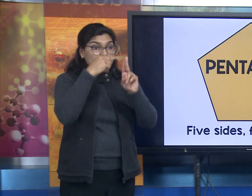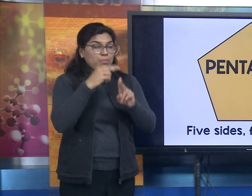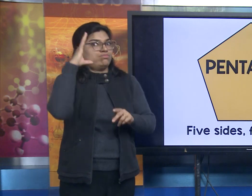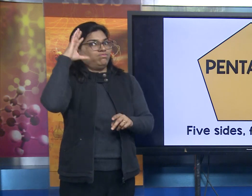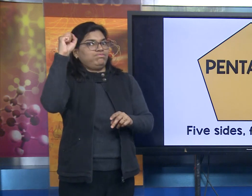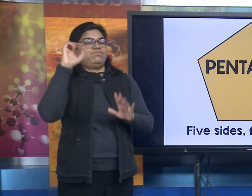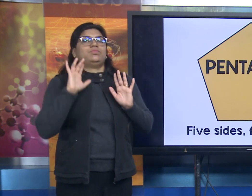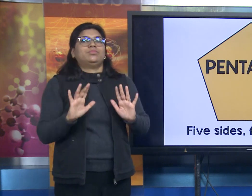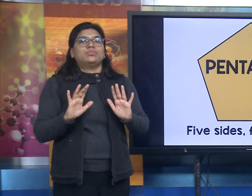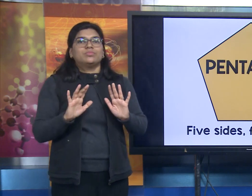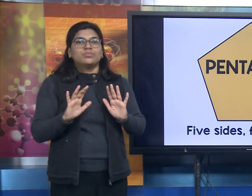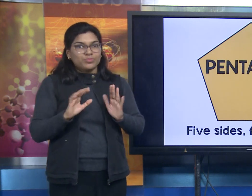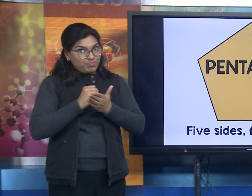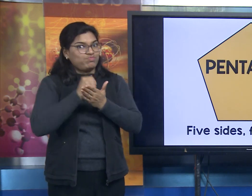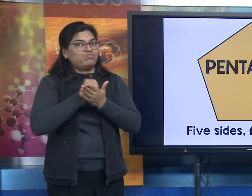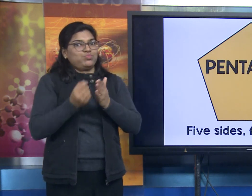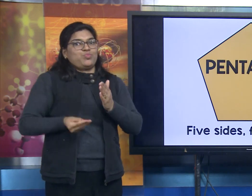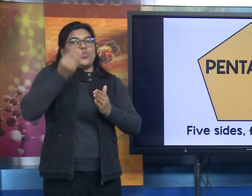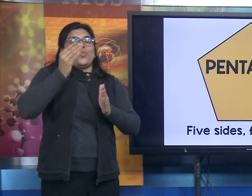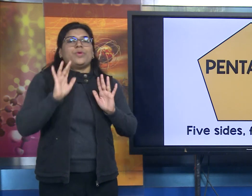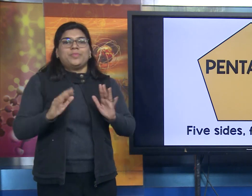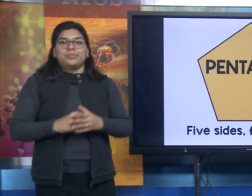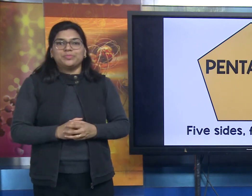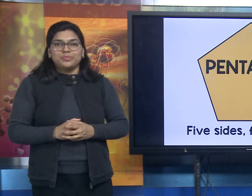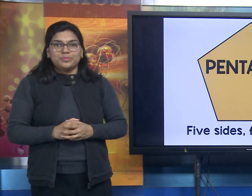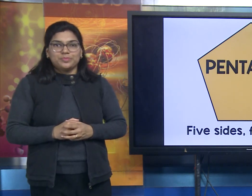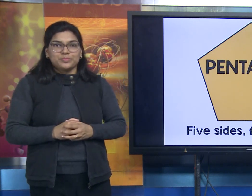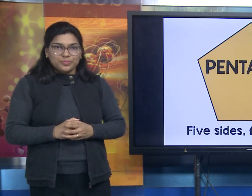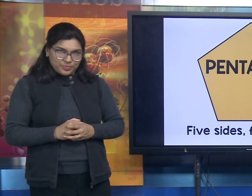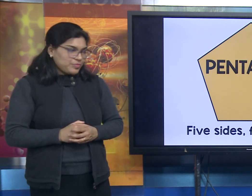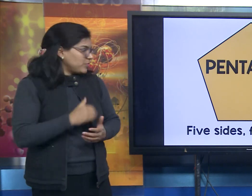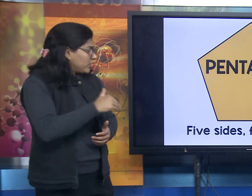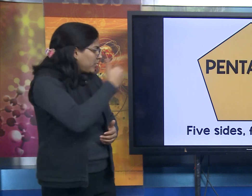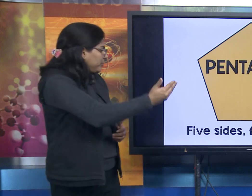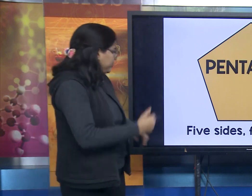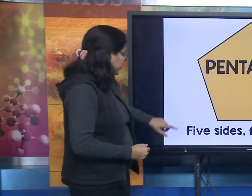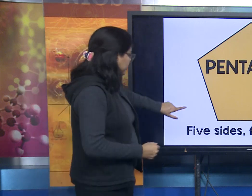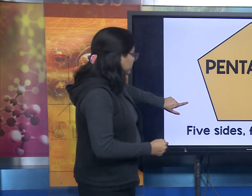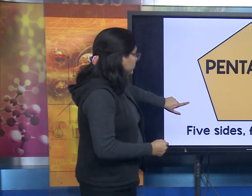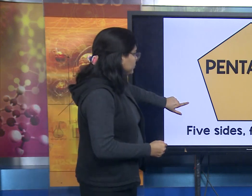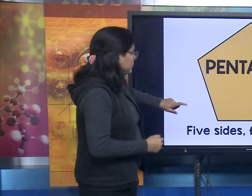you have to remember the name and you have to practice about these names.